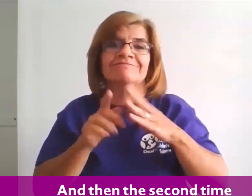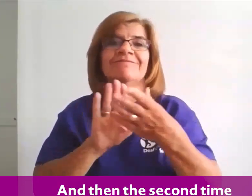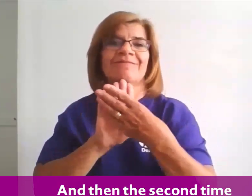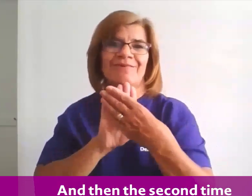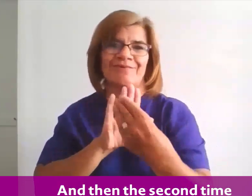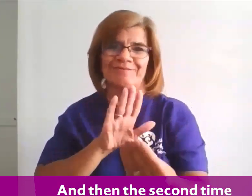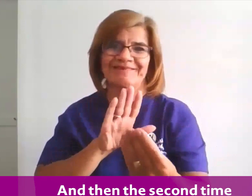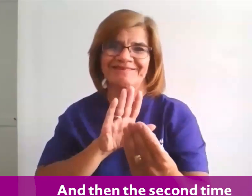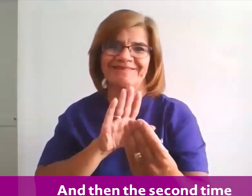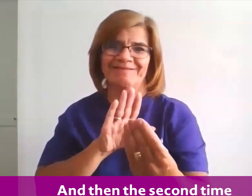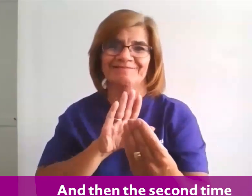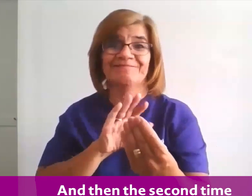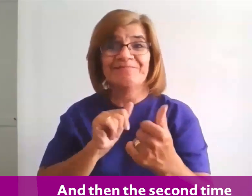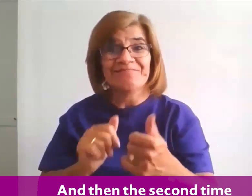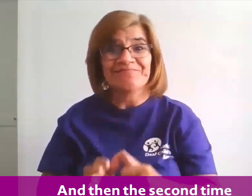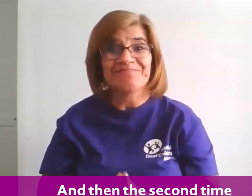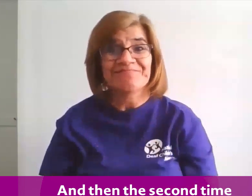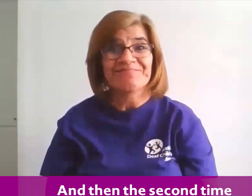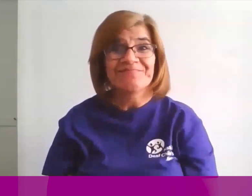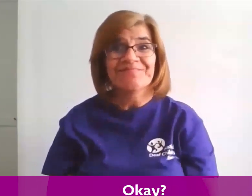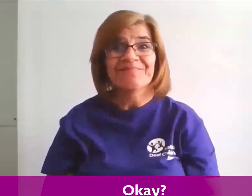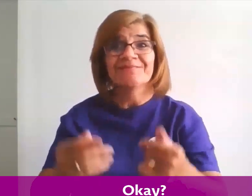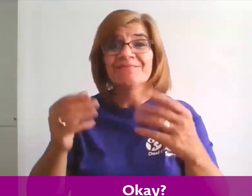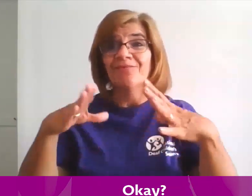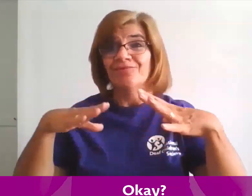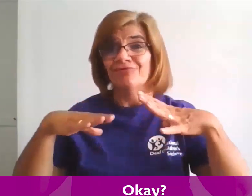And then the second time when I sign, you can copy. Okay?